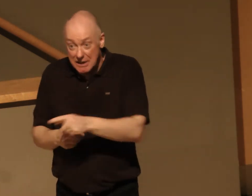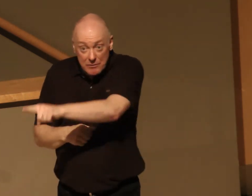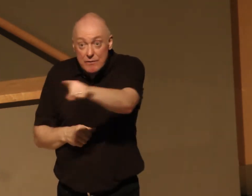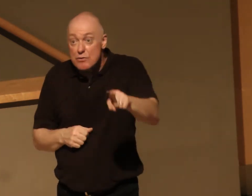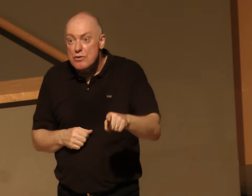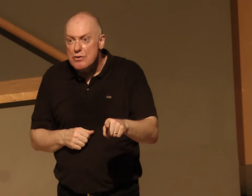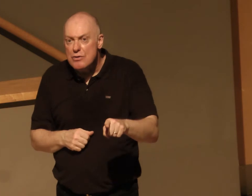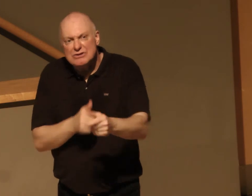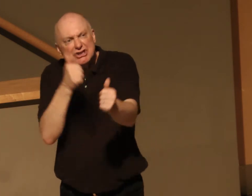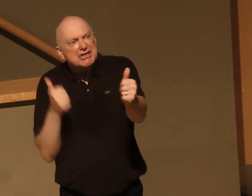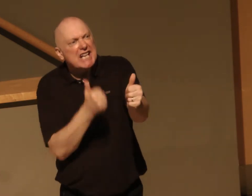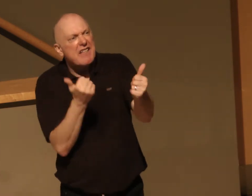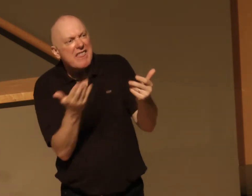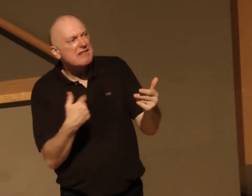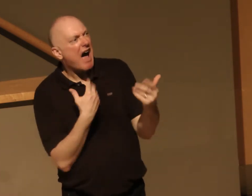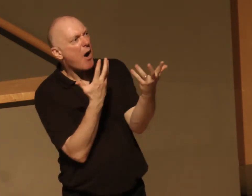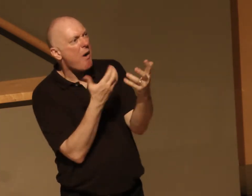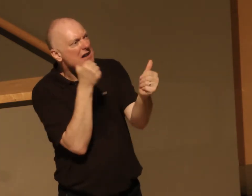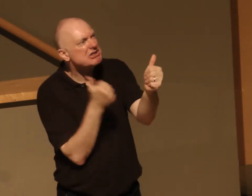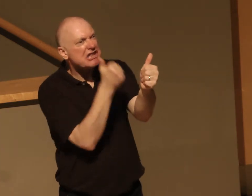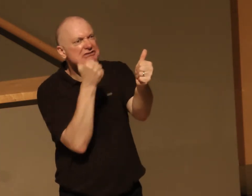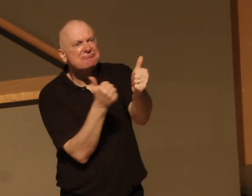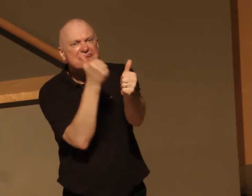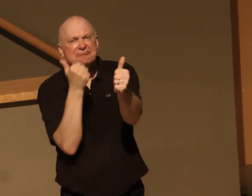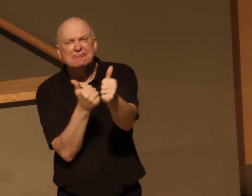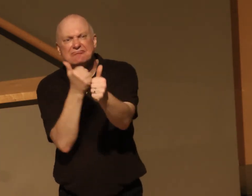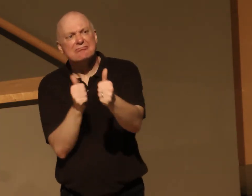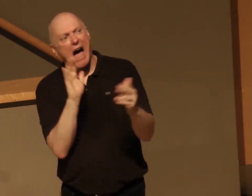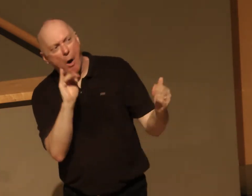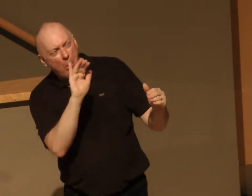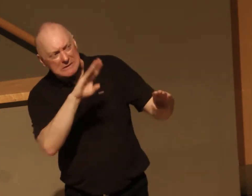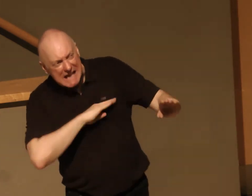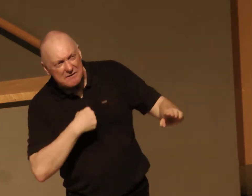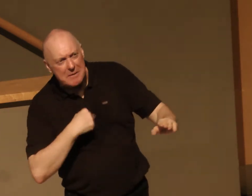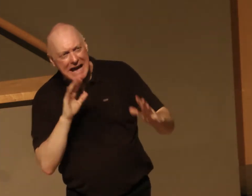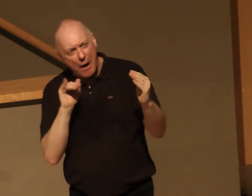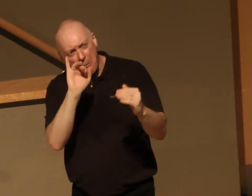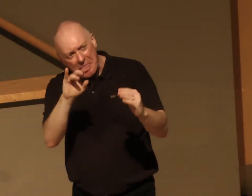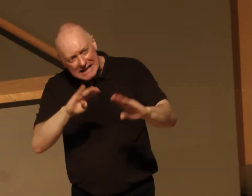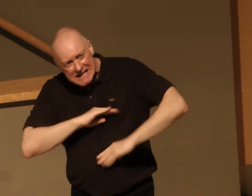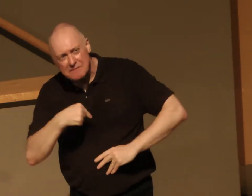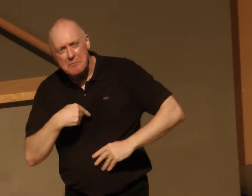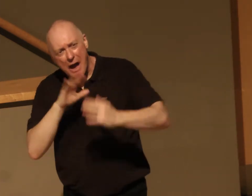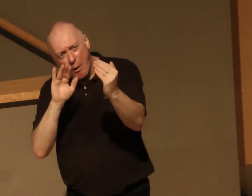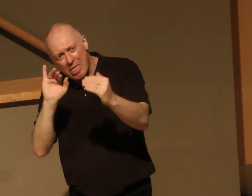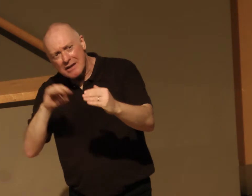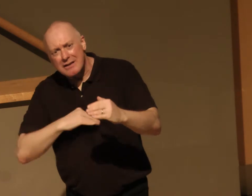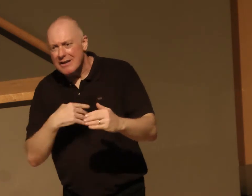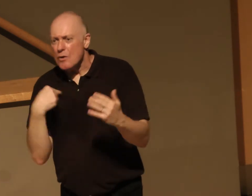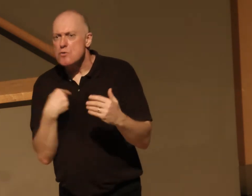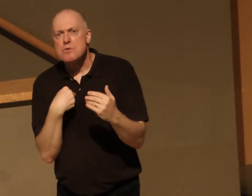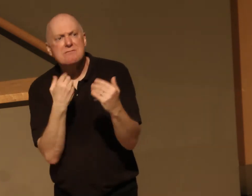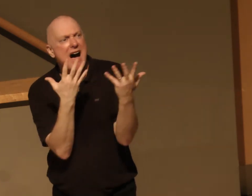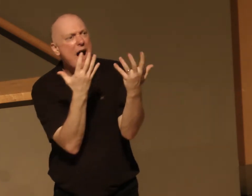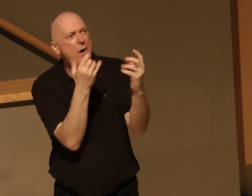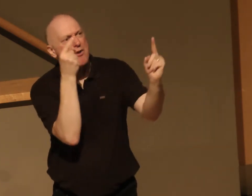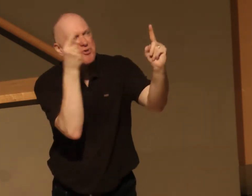chasing things we're hoping it satisfies our hearts we're chasing things we're pursuing things we're hoping it